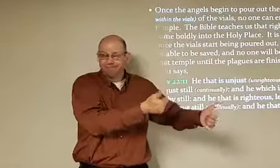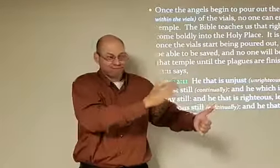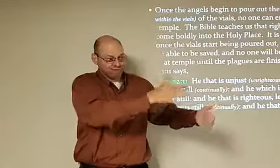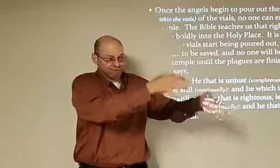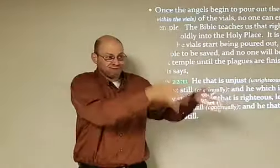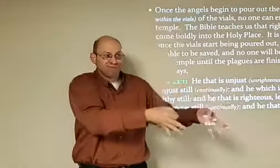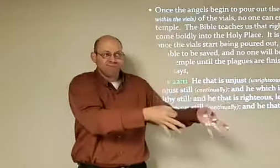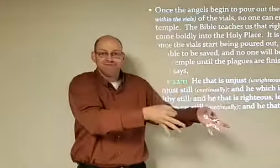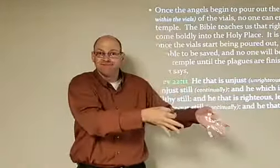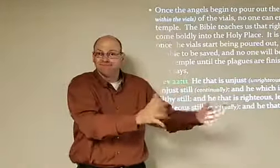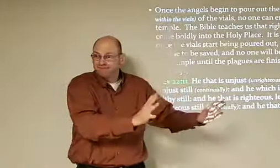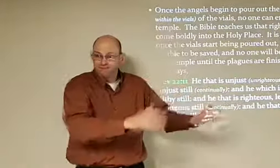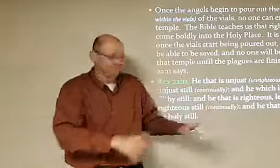Be on their own. That's their decision.